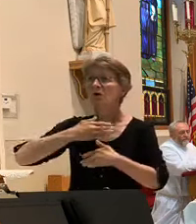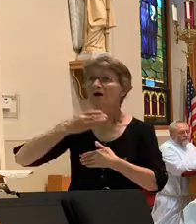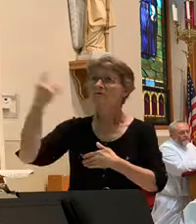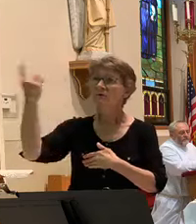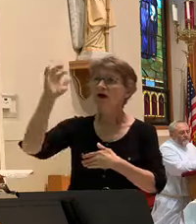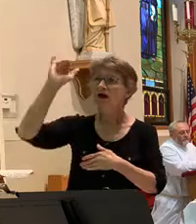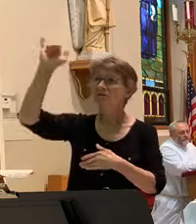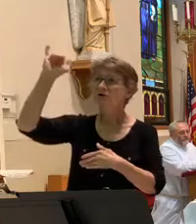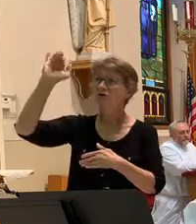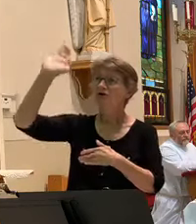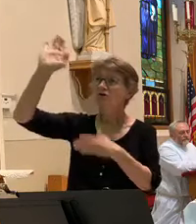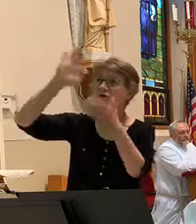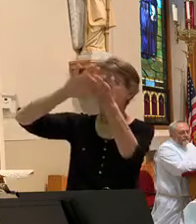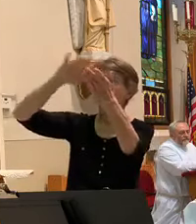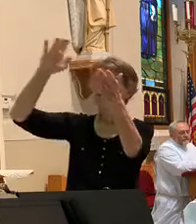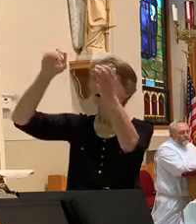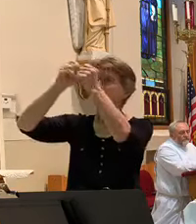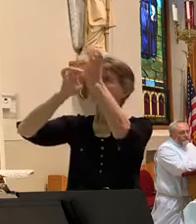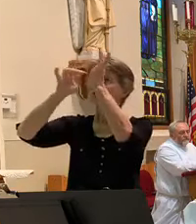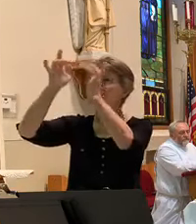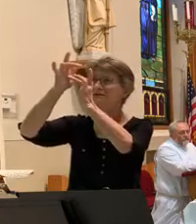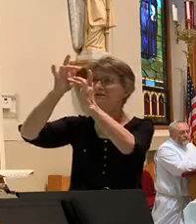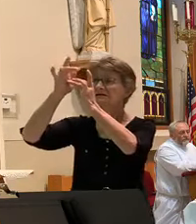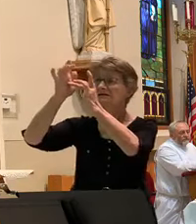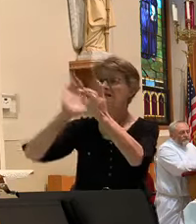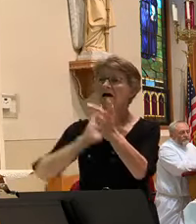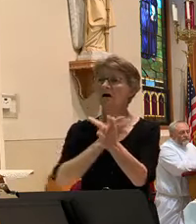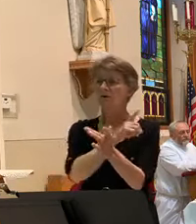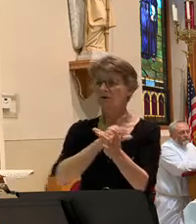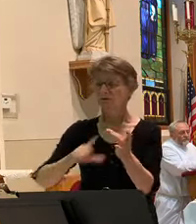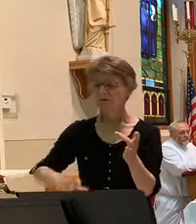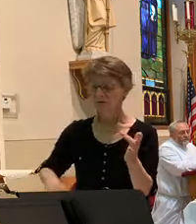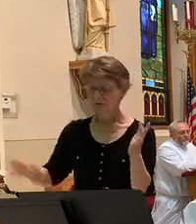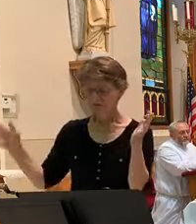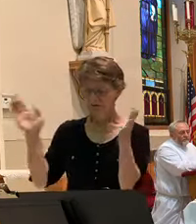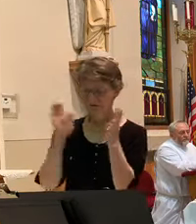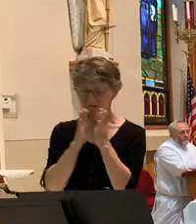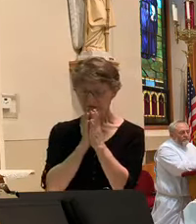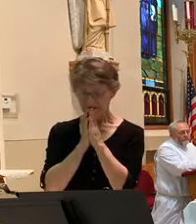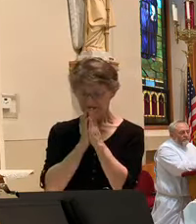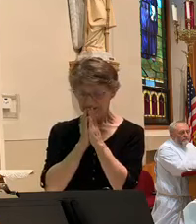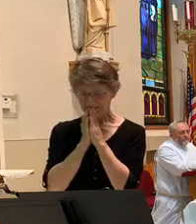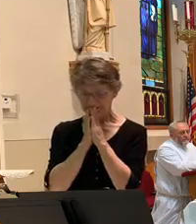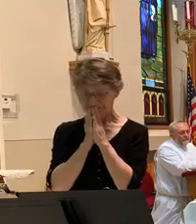glory, through Christ our Lord, through whom we bestow on the world all that is good.